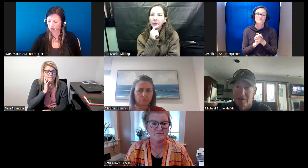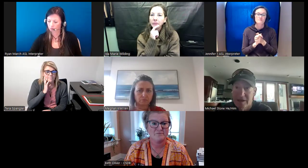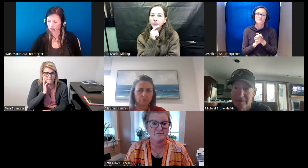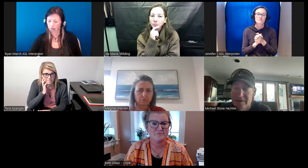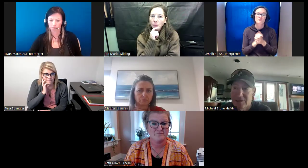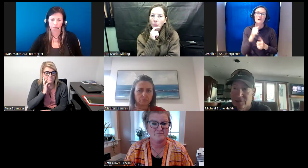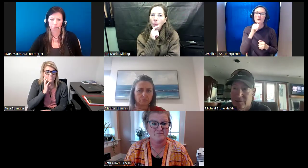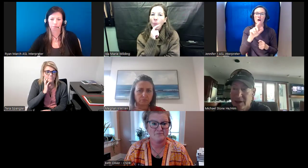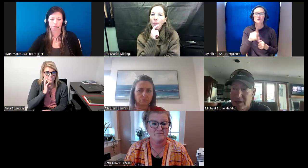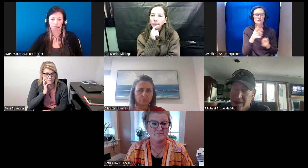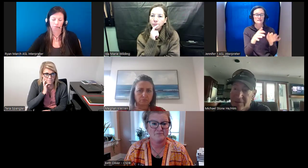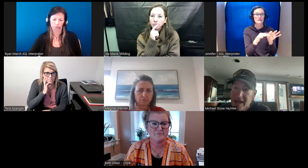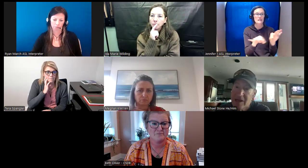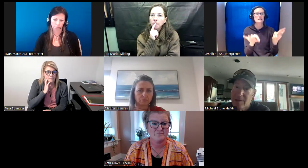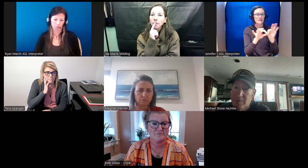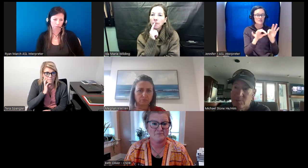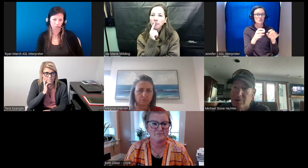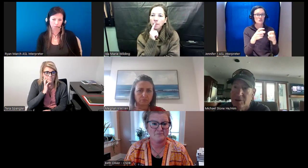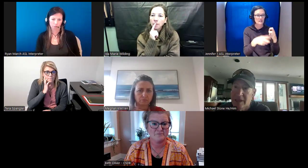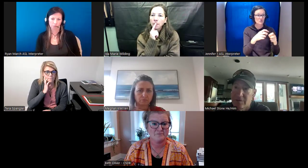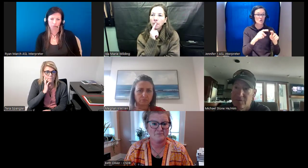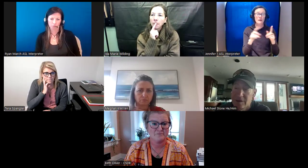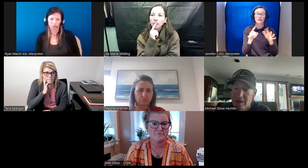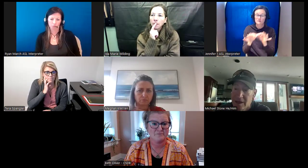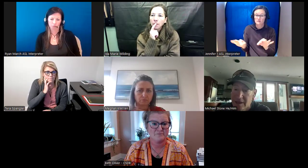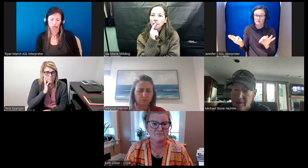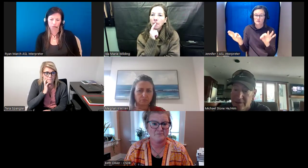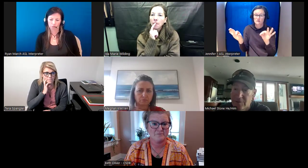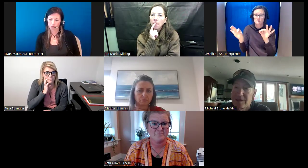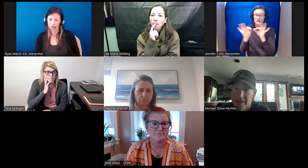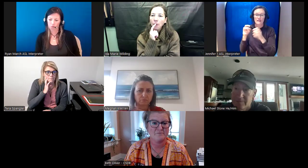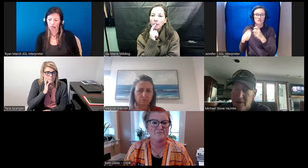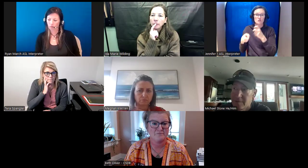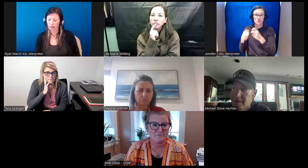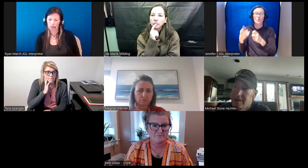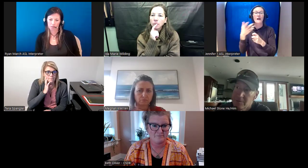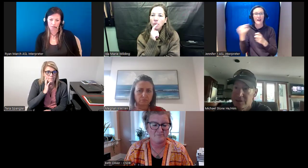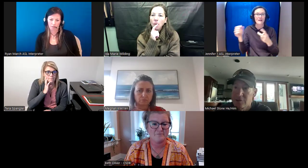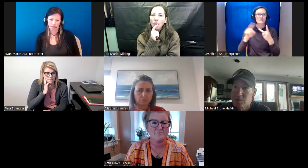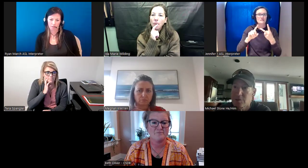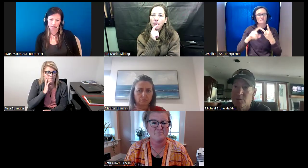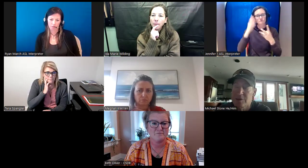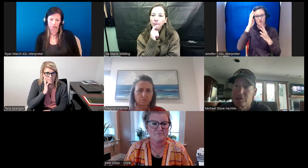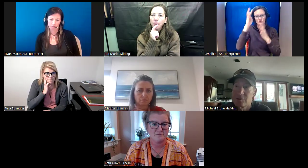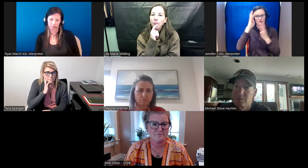essential issue that coupled with creative funding. I mean, those were the two